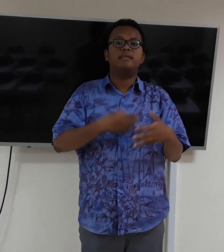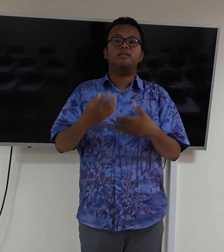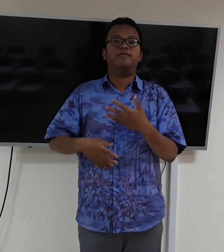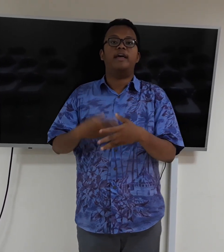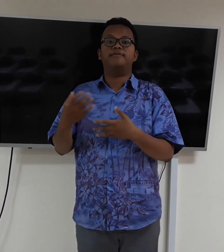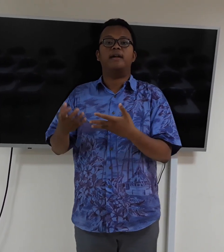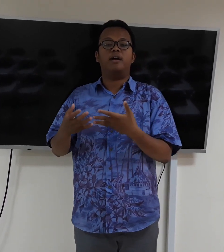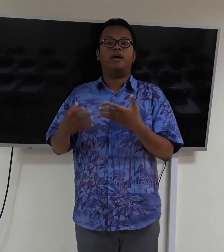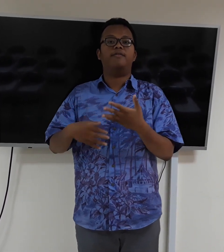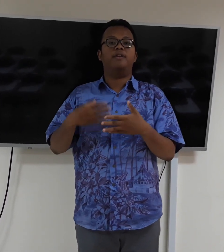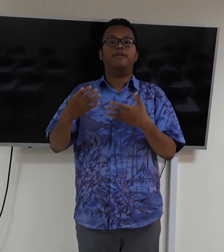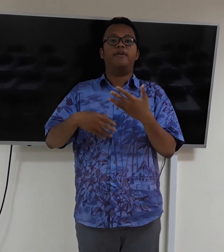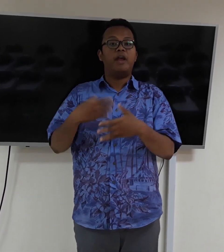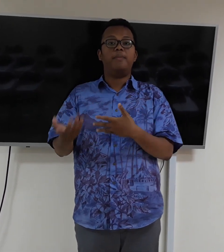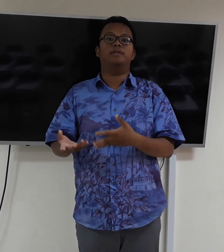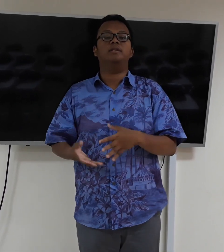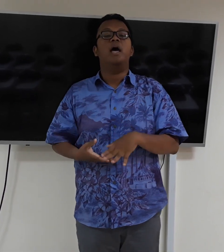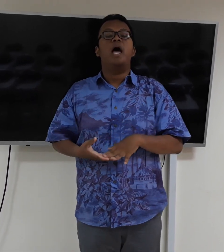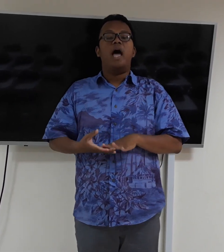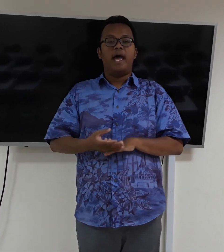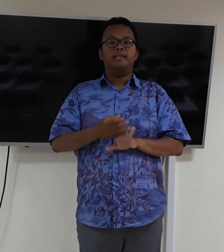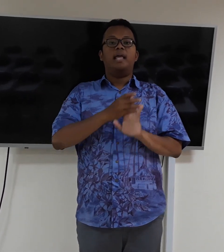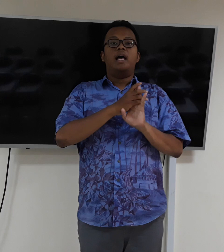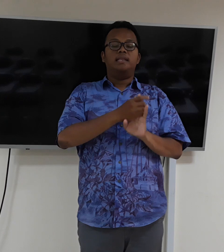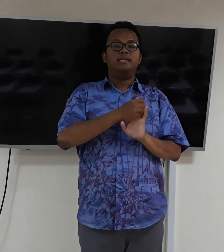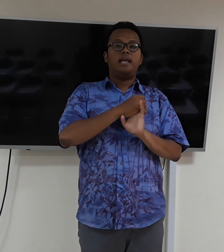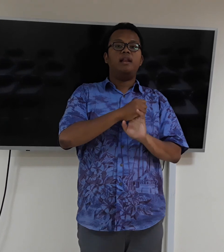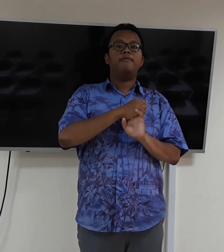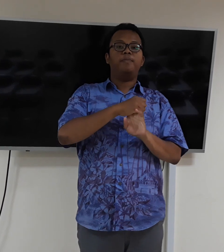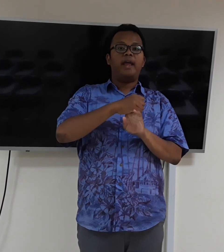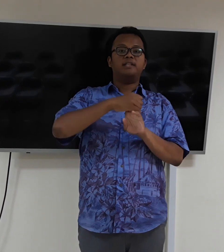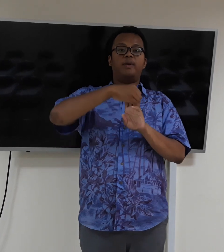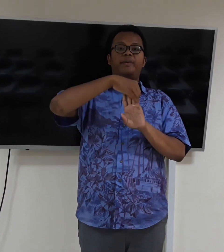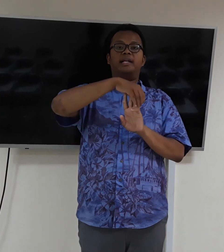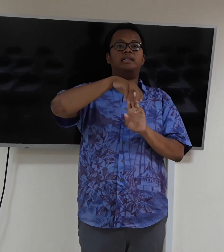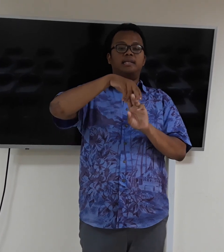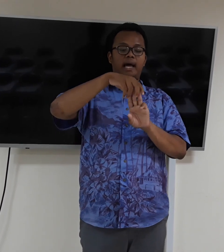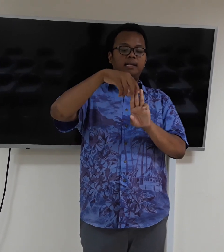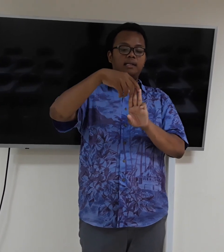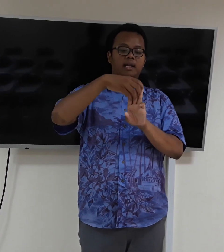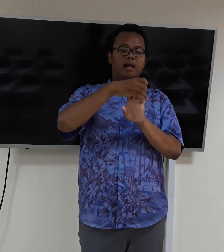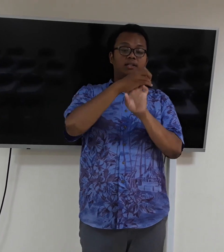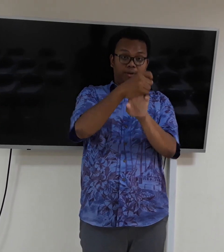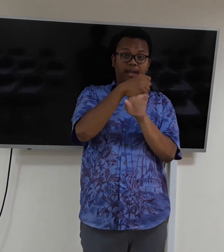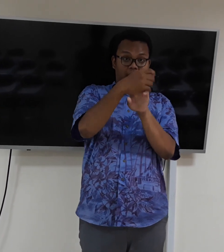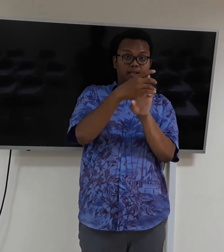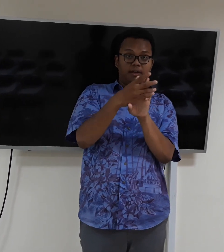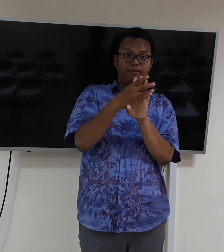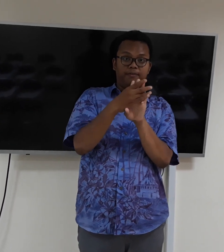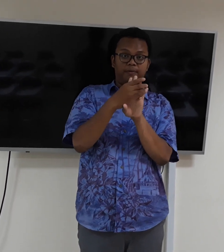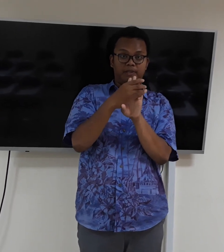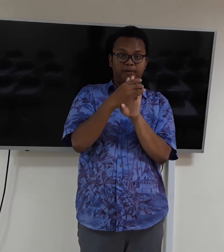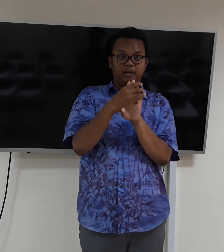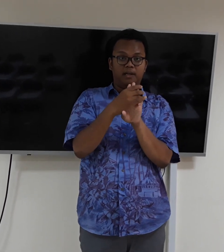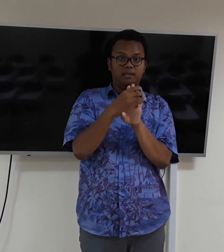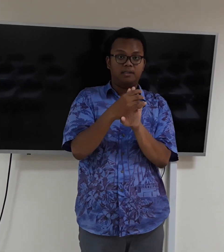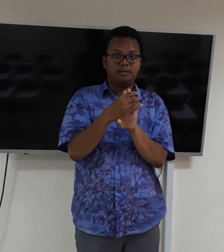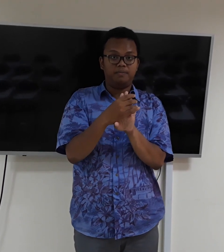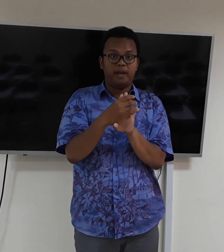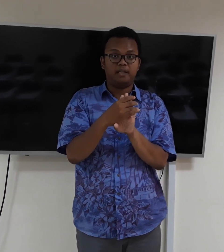of the variables. And this kind of pre-experimental design, there are three kinds of